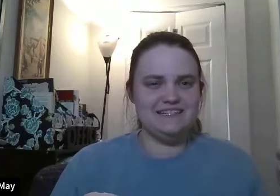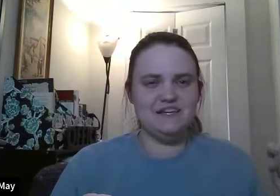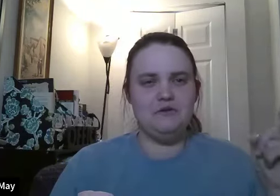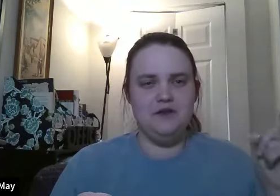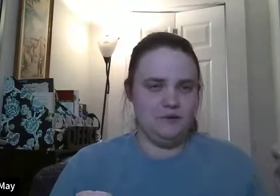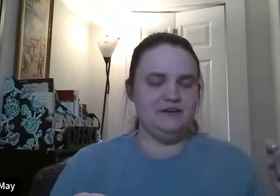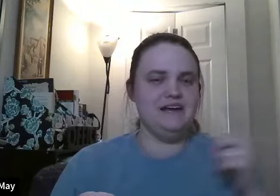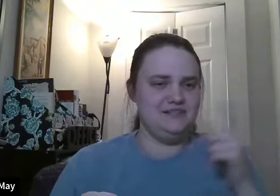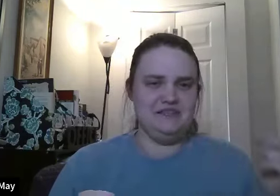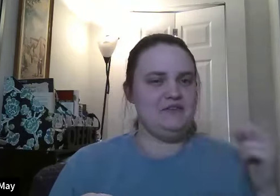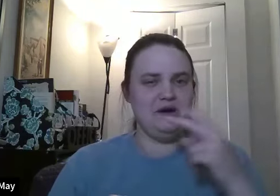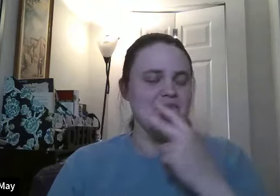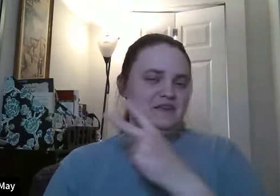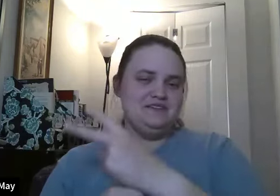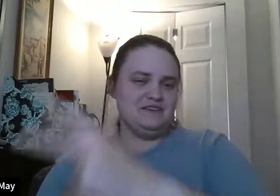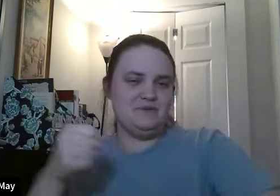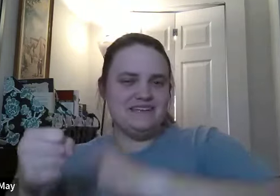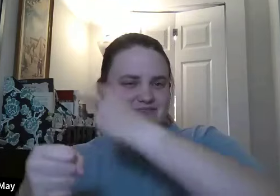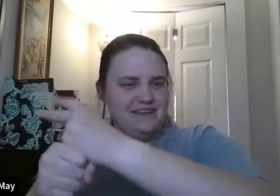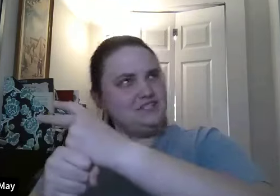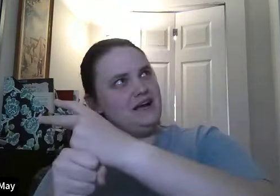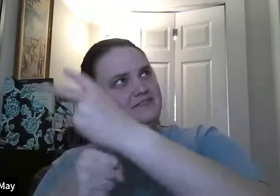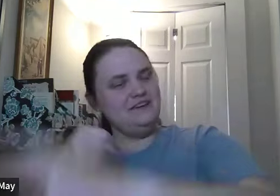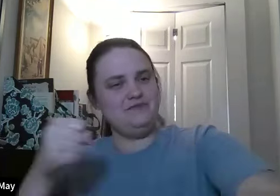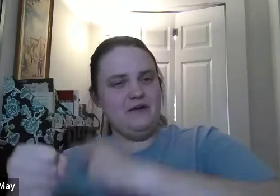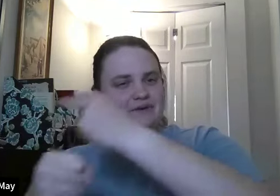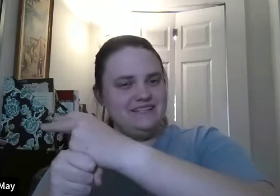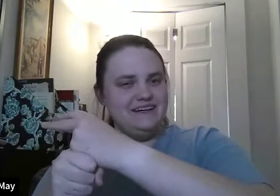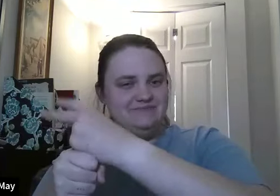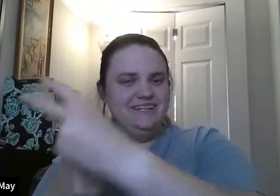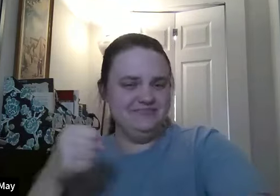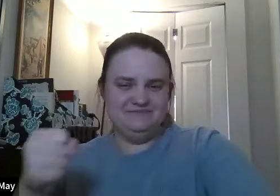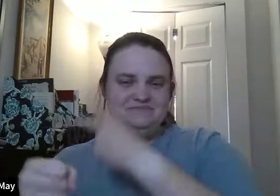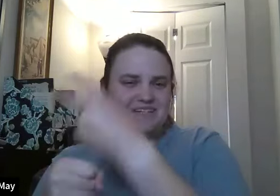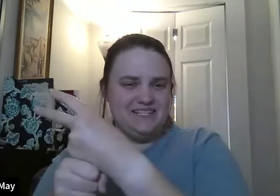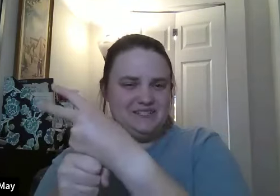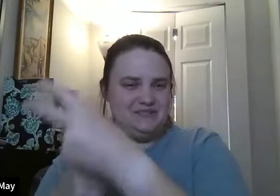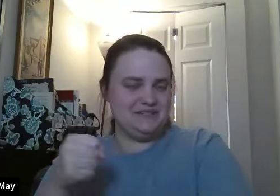and go, no, I don't. I do the other way. So that's why I always have to like check. I have to think for how I would sign it. 2 years.